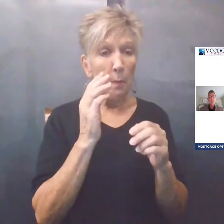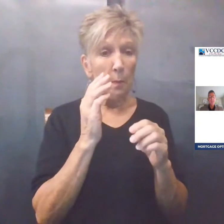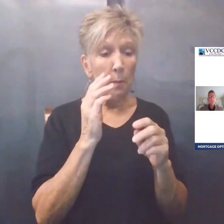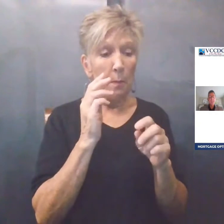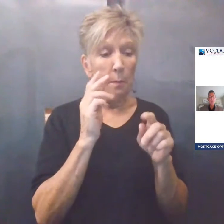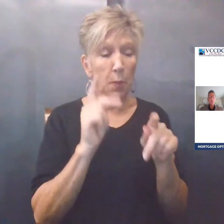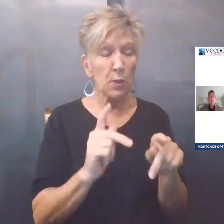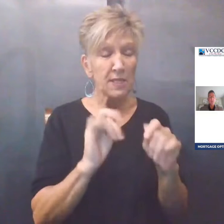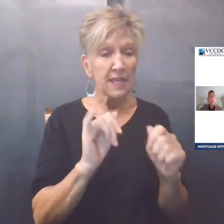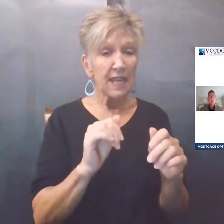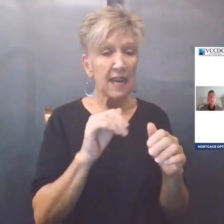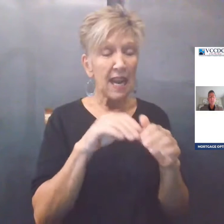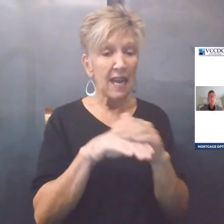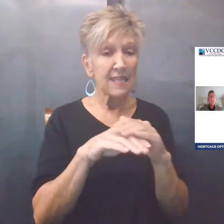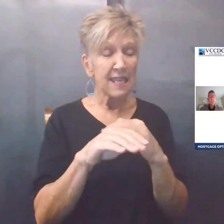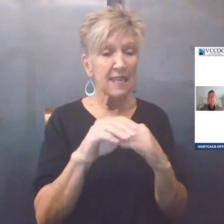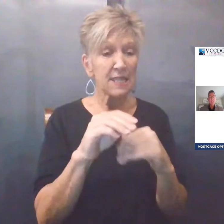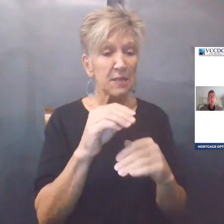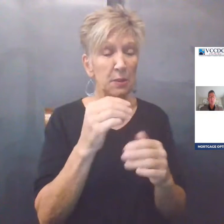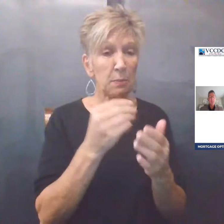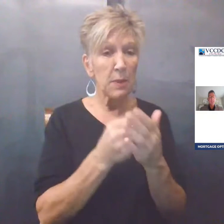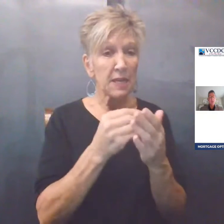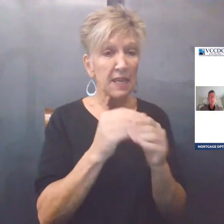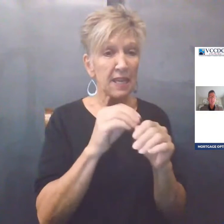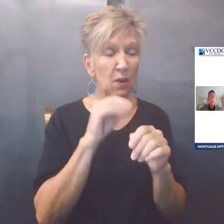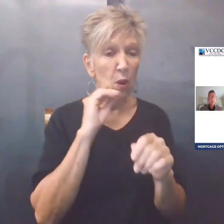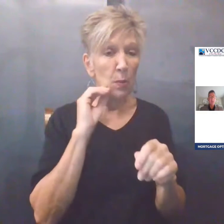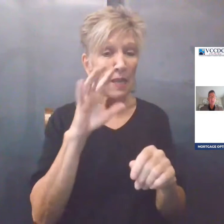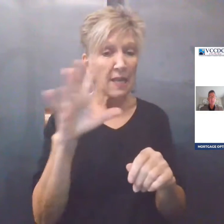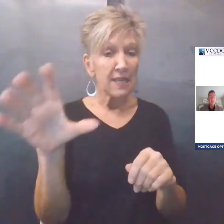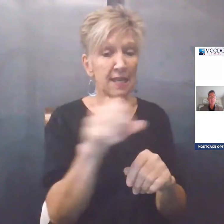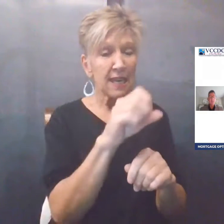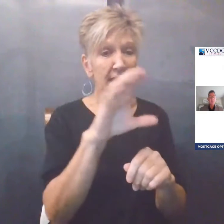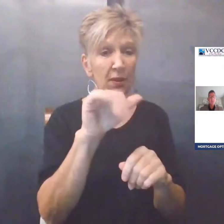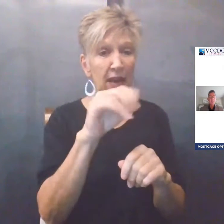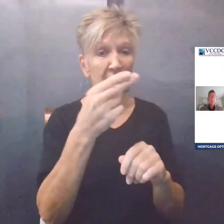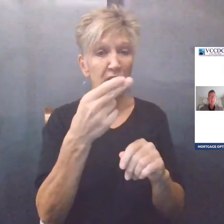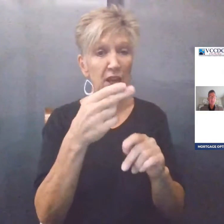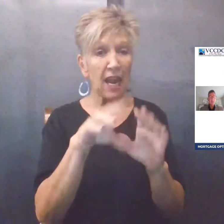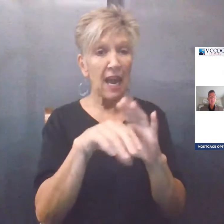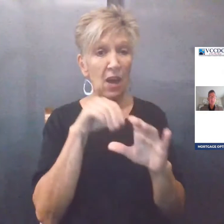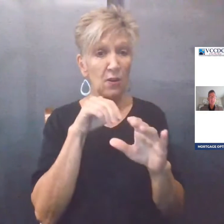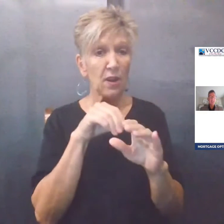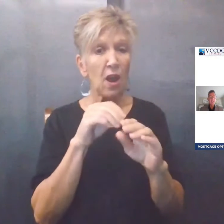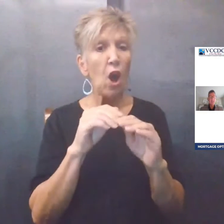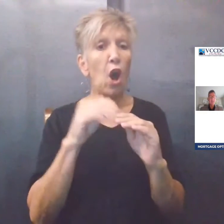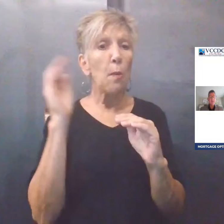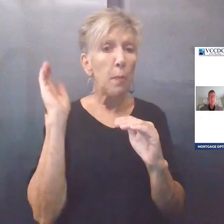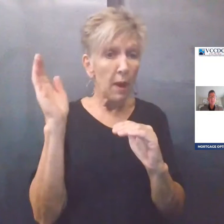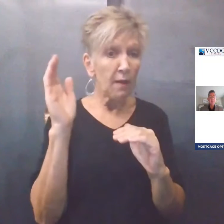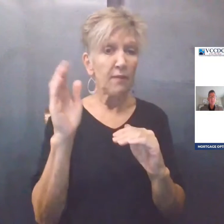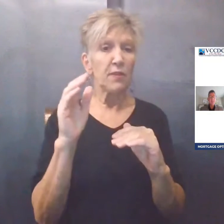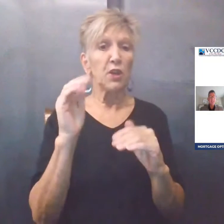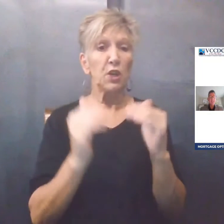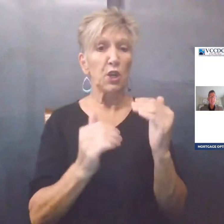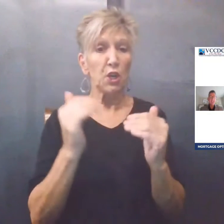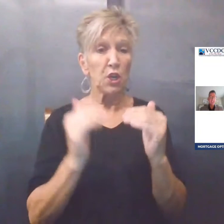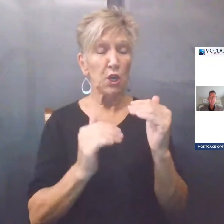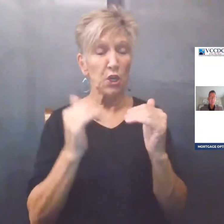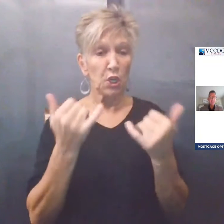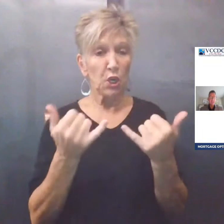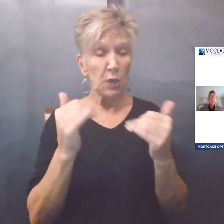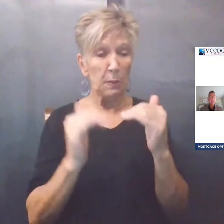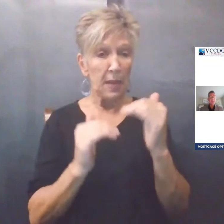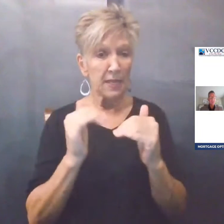by refinancing their mortgage to take cash out beyond the current balance. Generally, on a primary residence, the maximum LTV